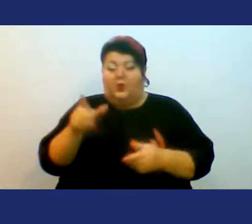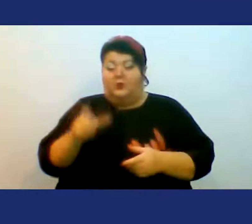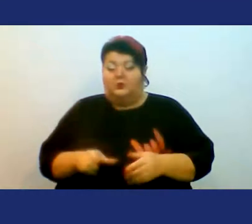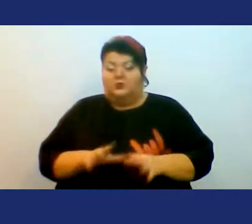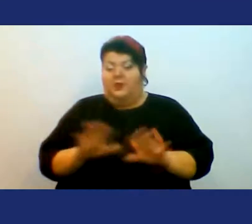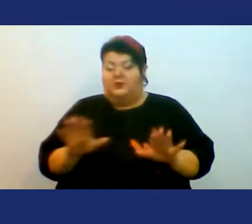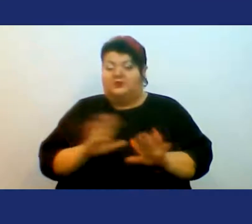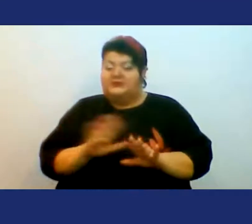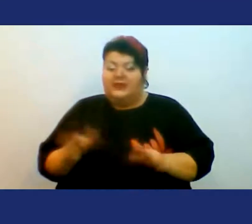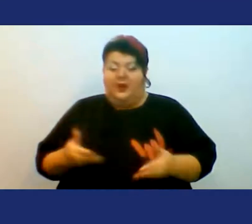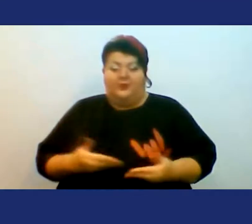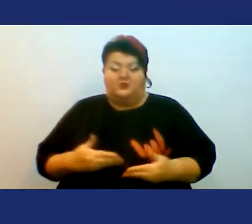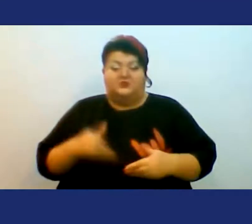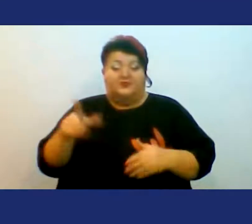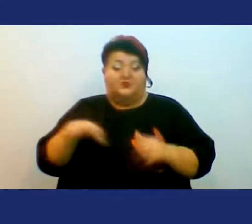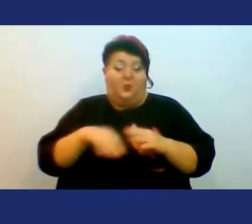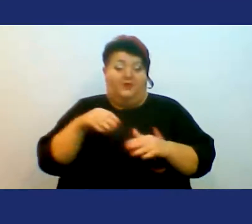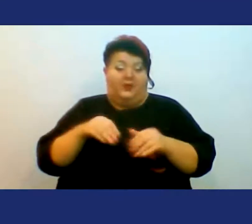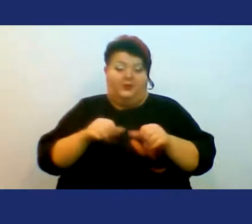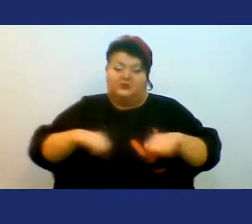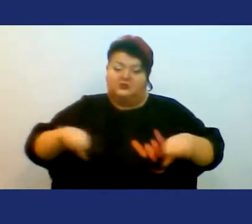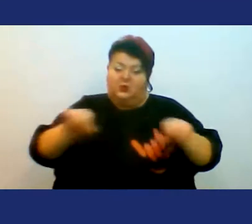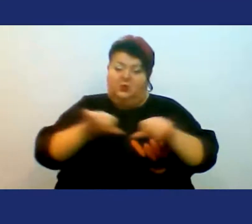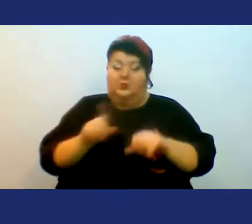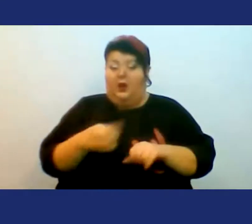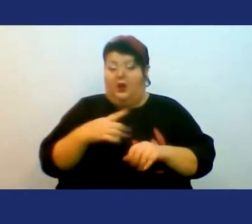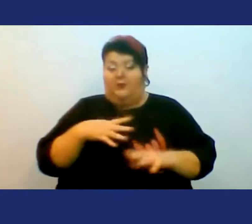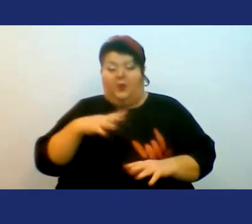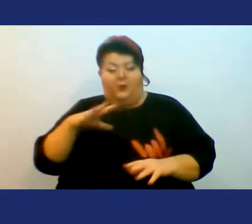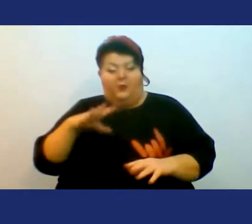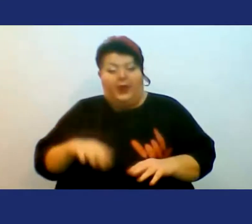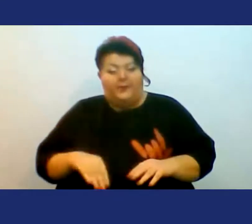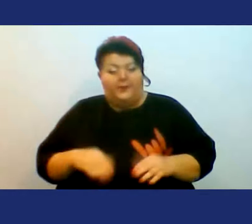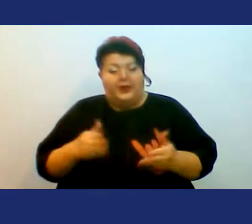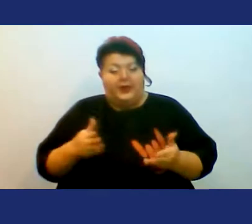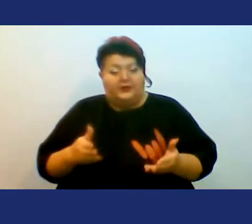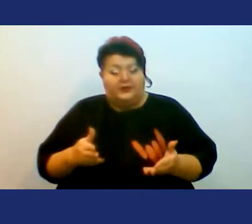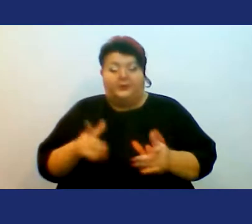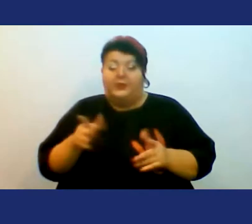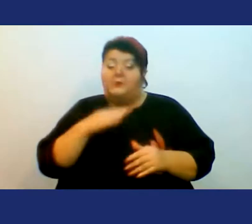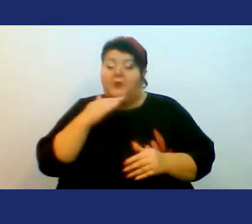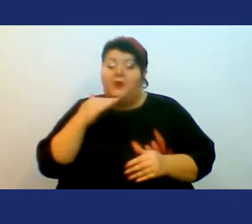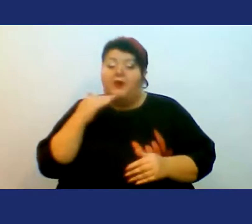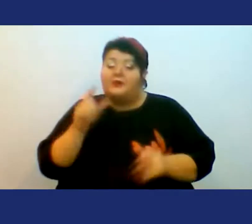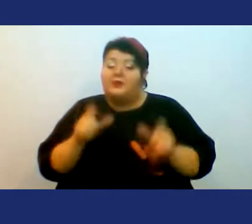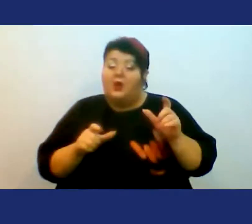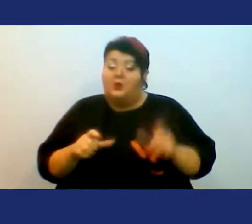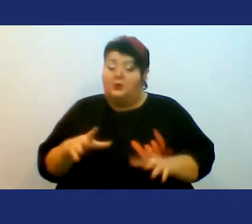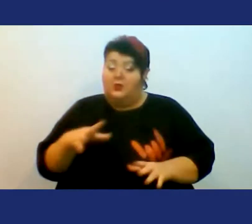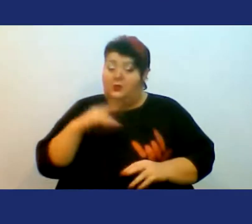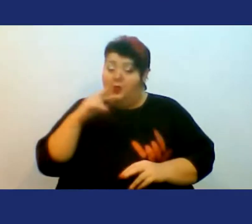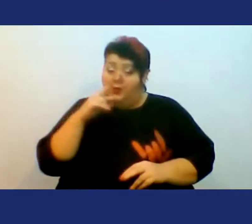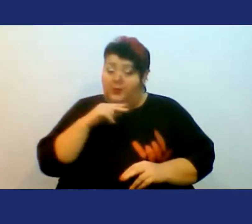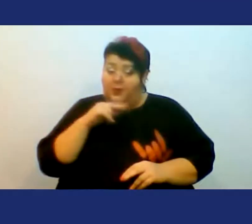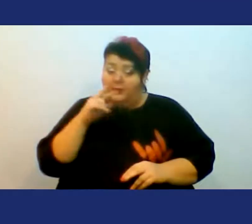But unfortunately, many people were also wrongfully removed and then not able to vote on election day. And